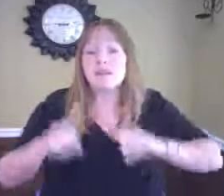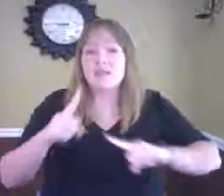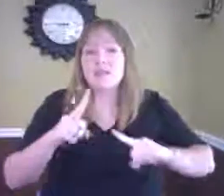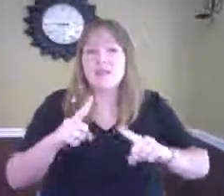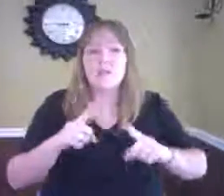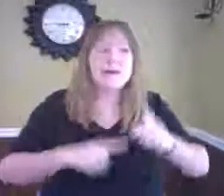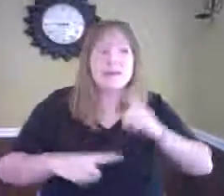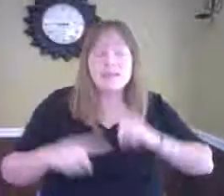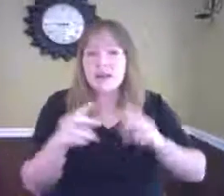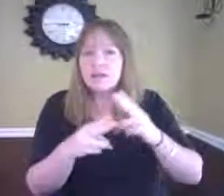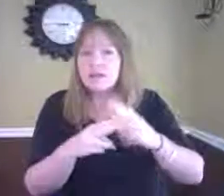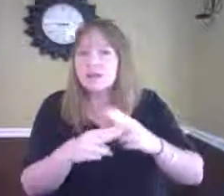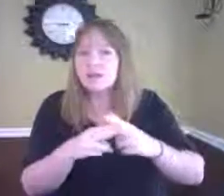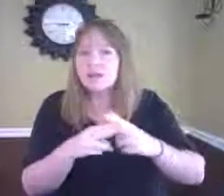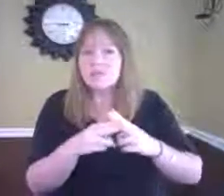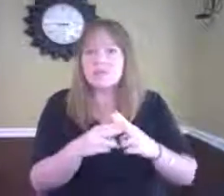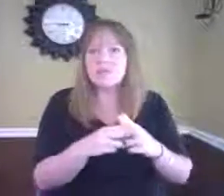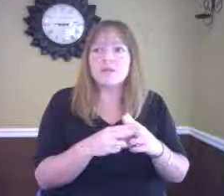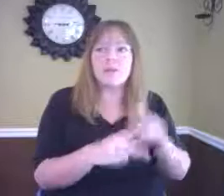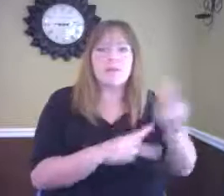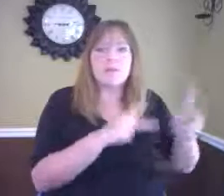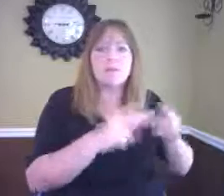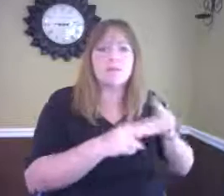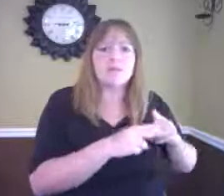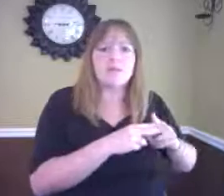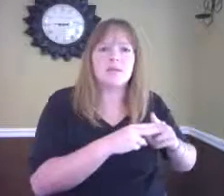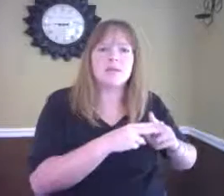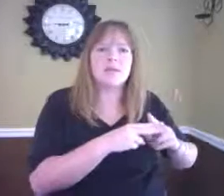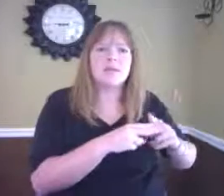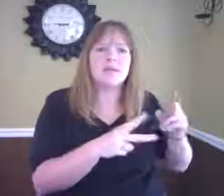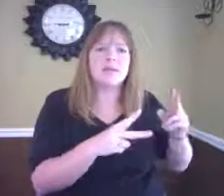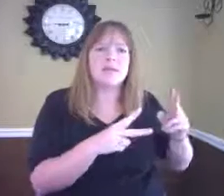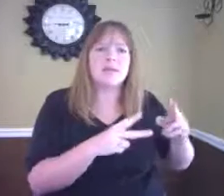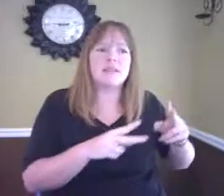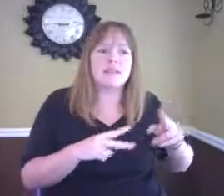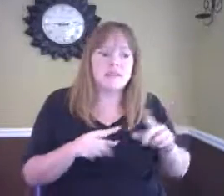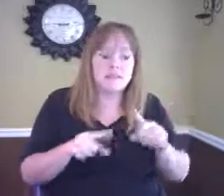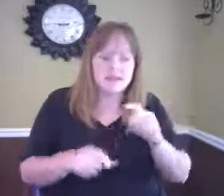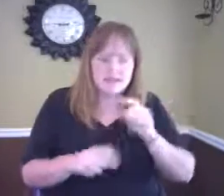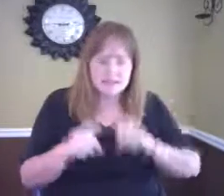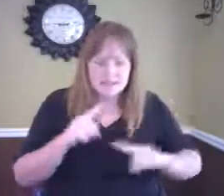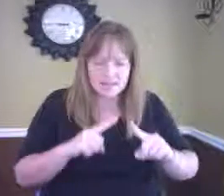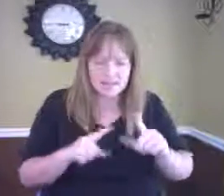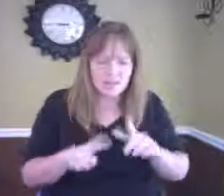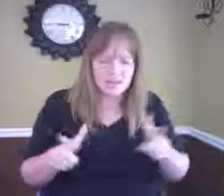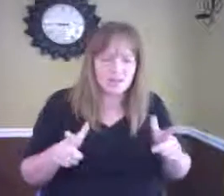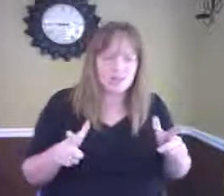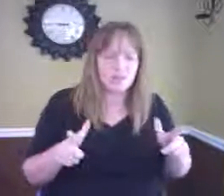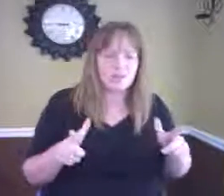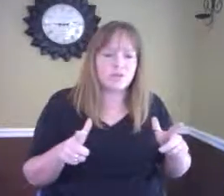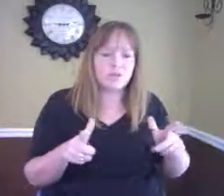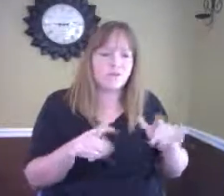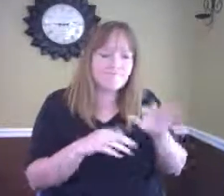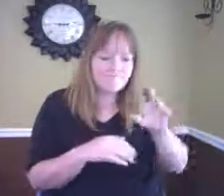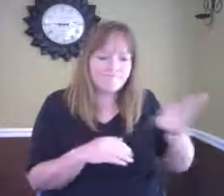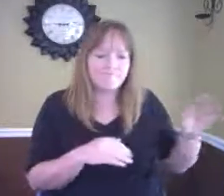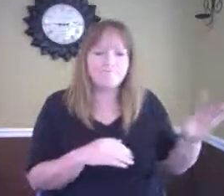people's names in sign language can be finger spelled. So, using the hands and the alphabet, you can spell someone's name out.